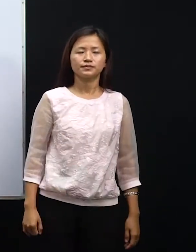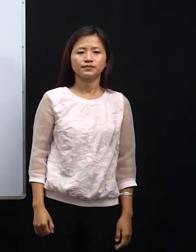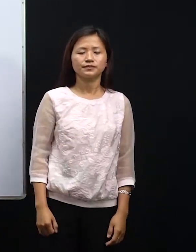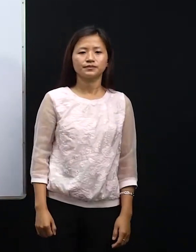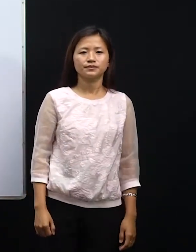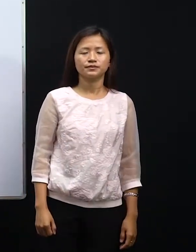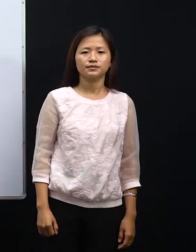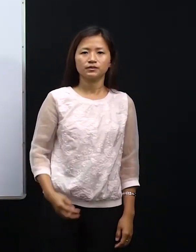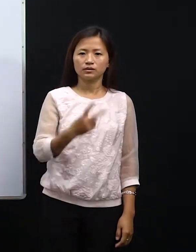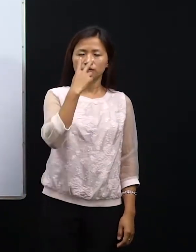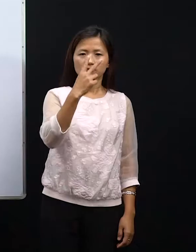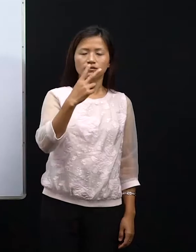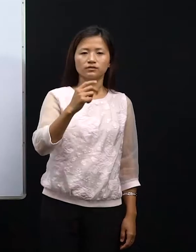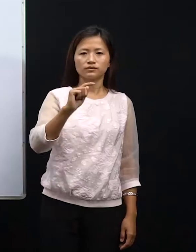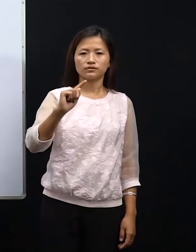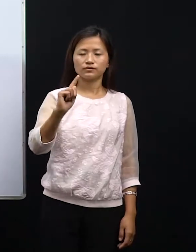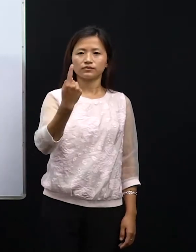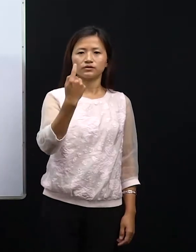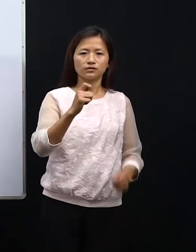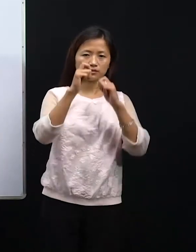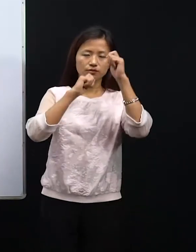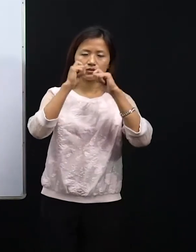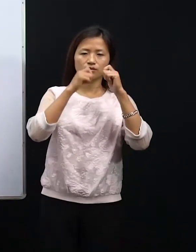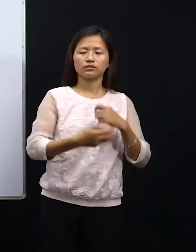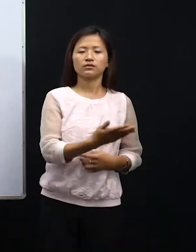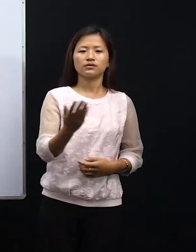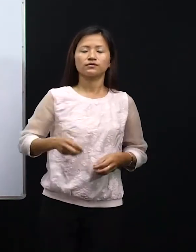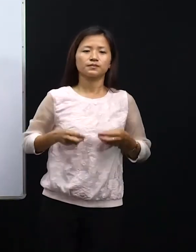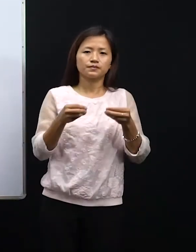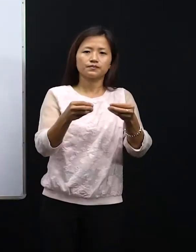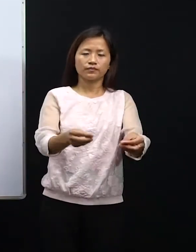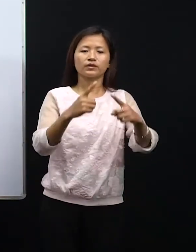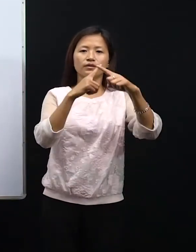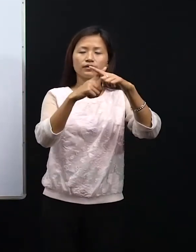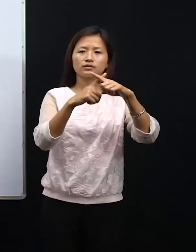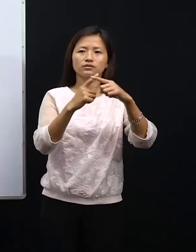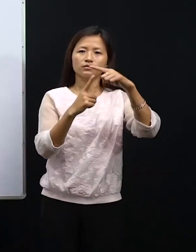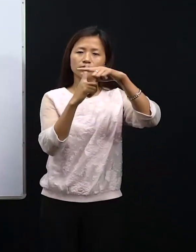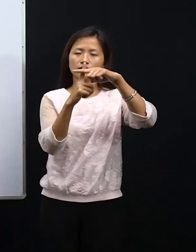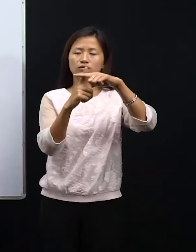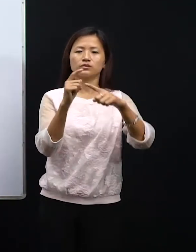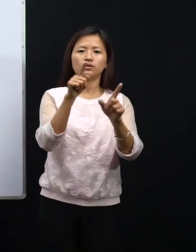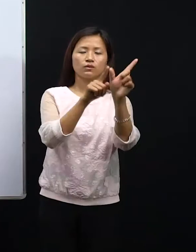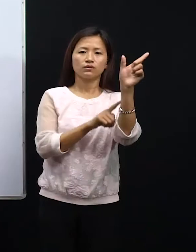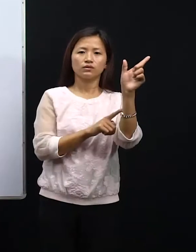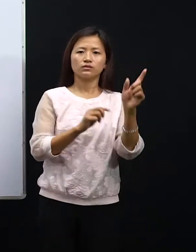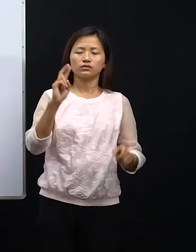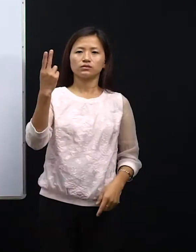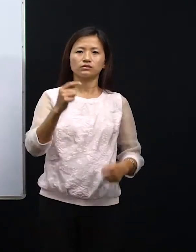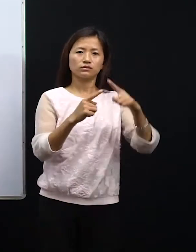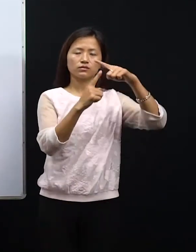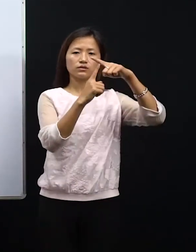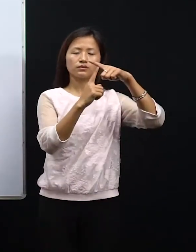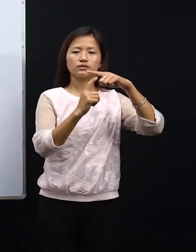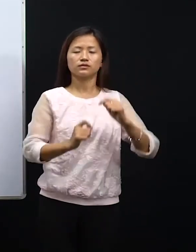Now let's look at the first expression that they have given: x plus y, 2 terms, x